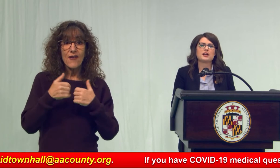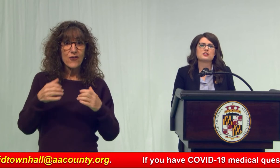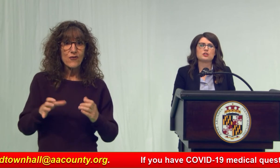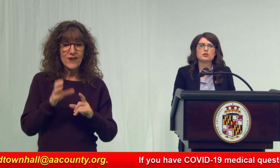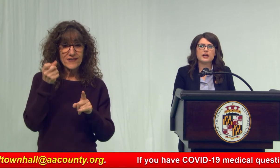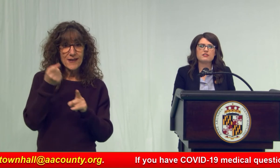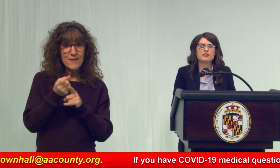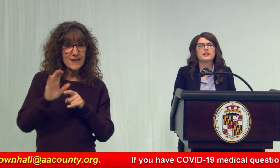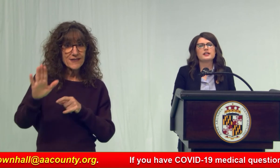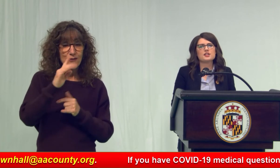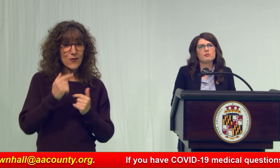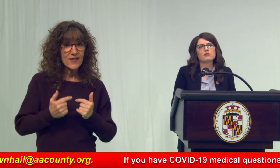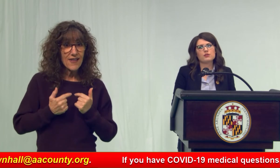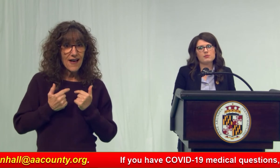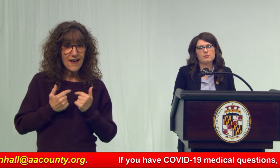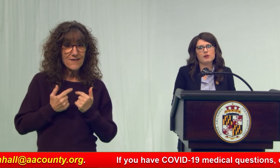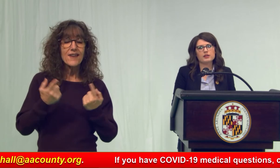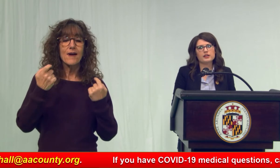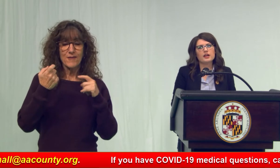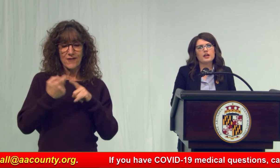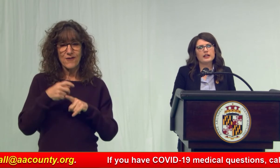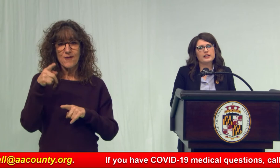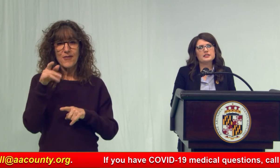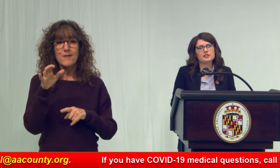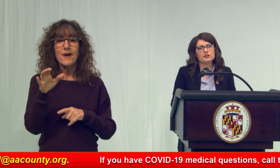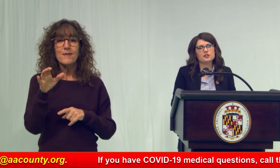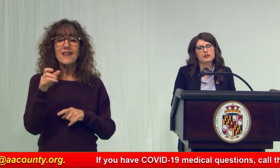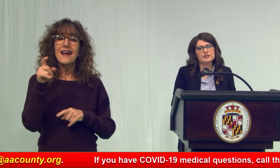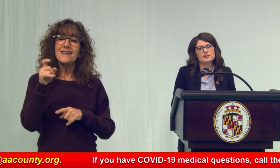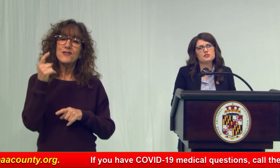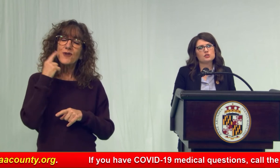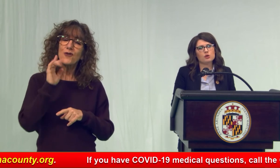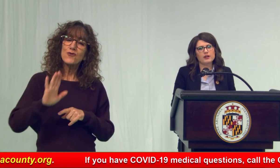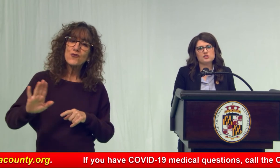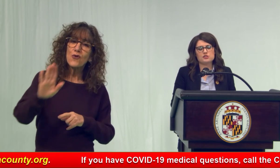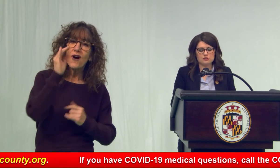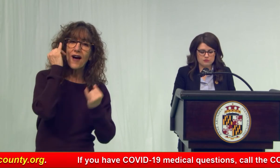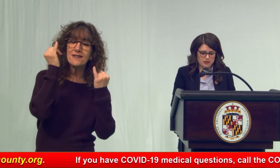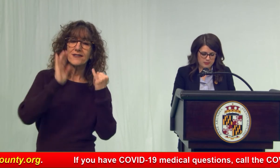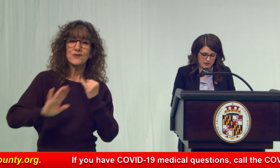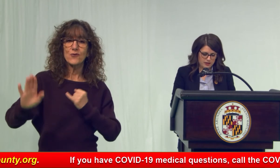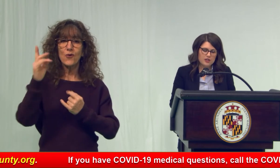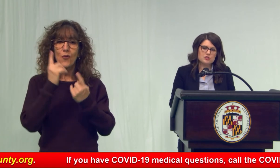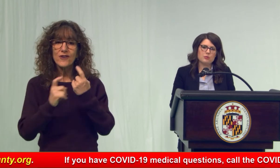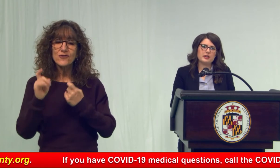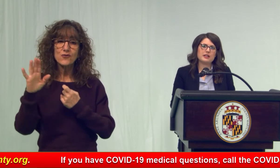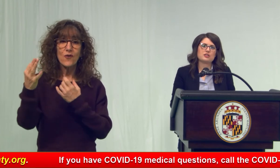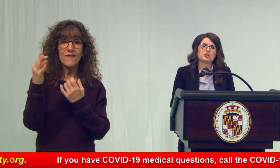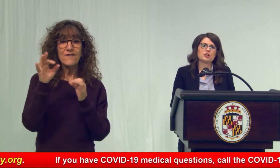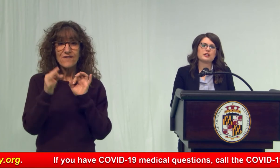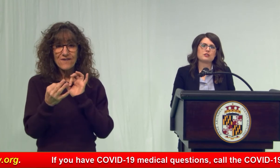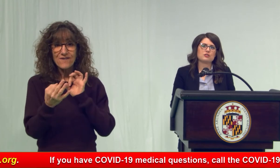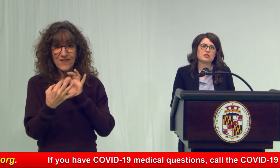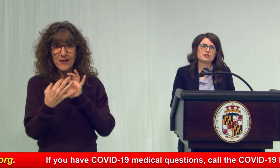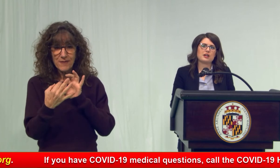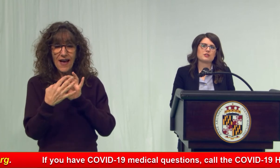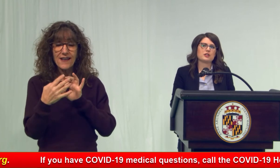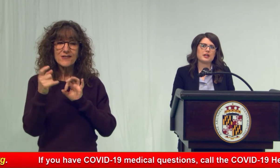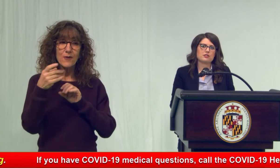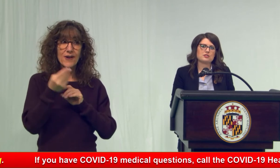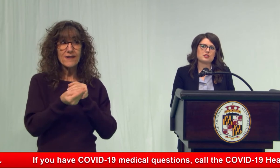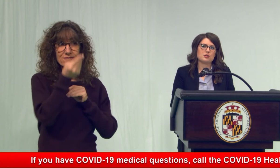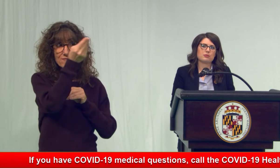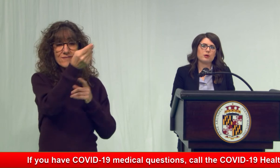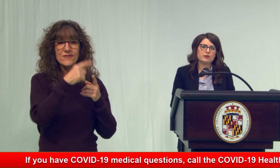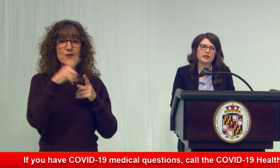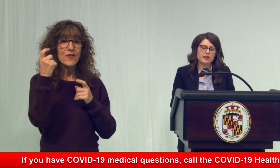is impacting your life is coming from the public, and I need to hear your ideas, your questions, your feedback, so we can in turn get those to the governor